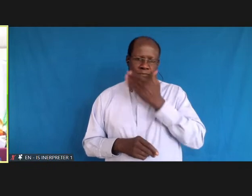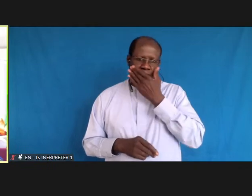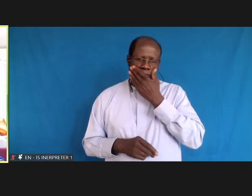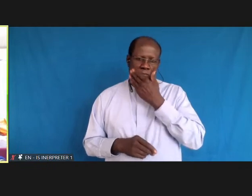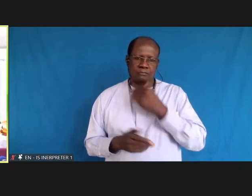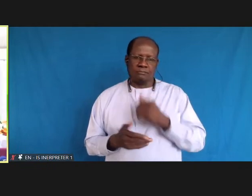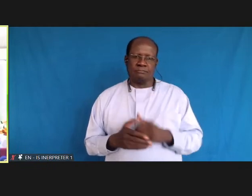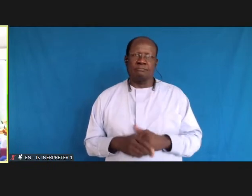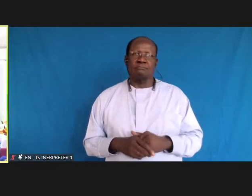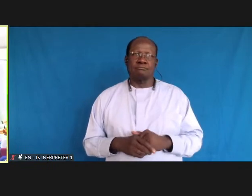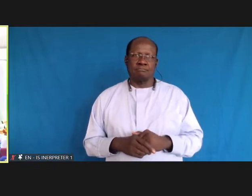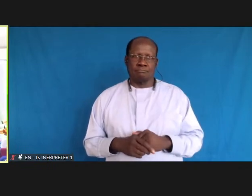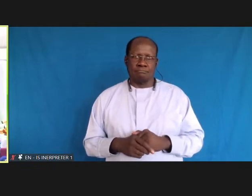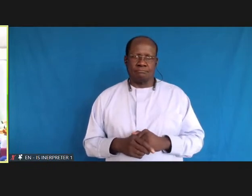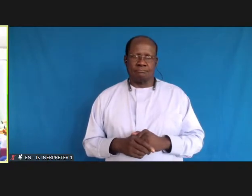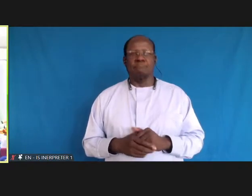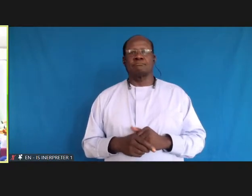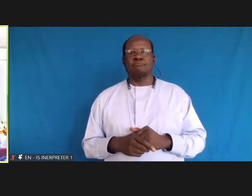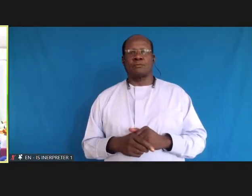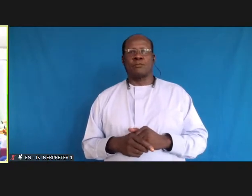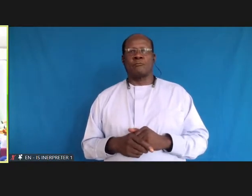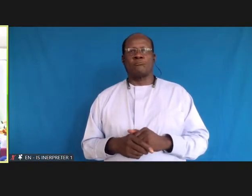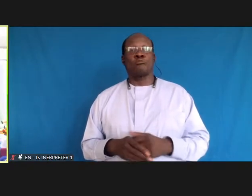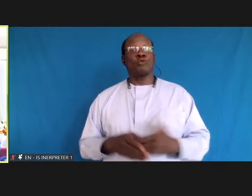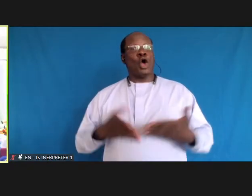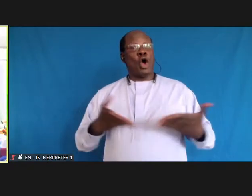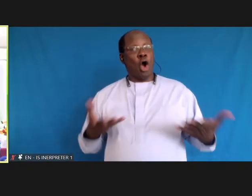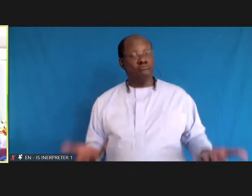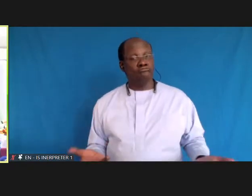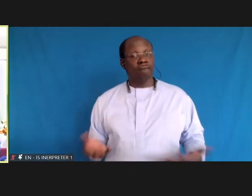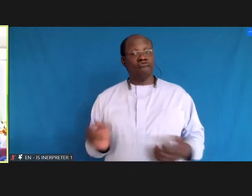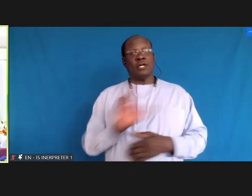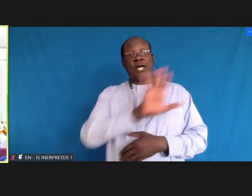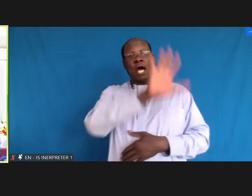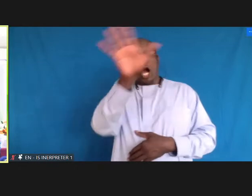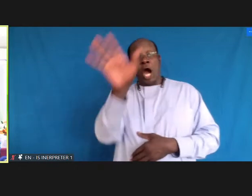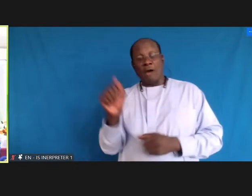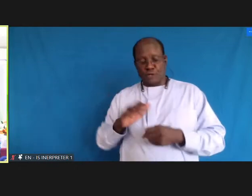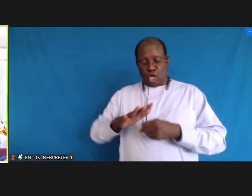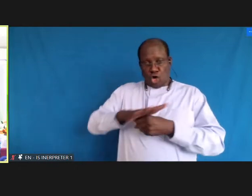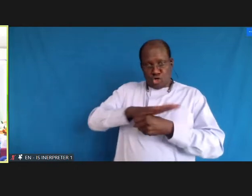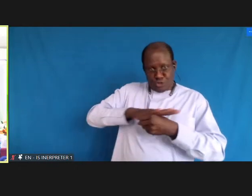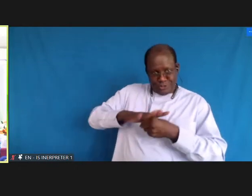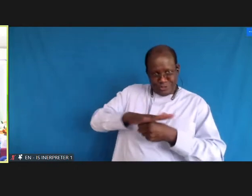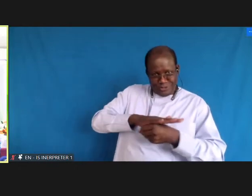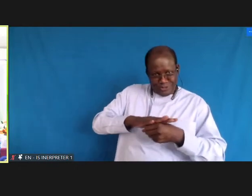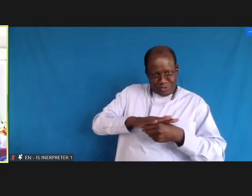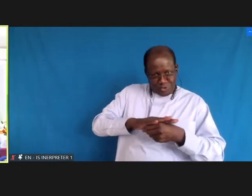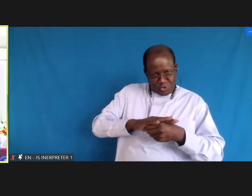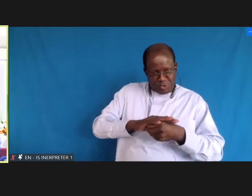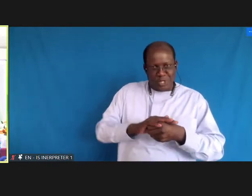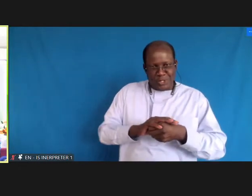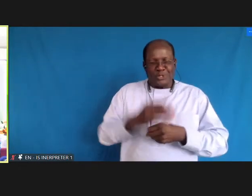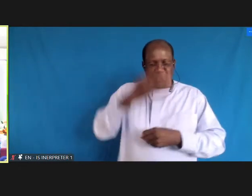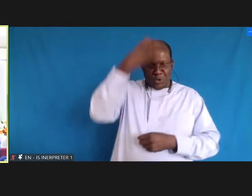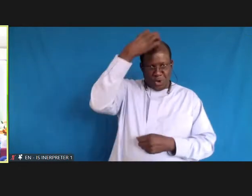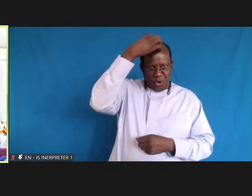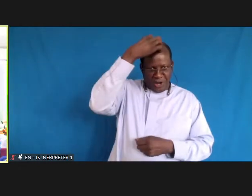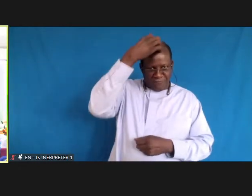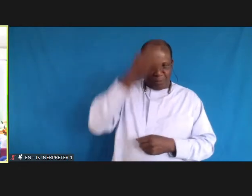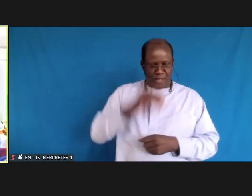process in Africa, and specifically the role of local government, authority, and